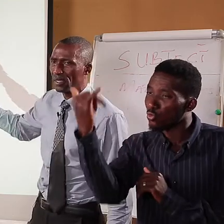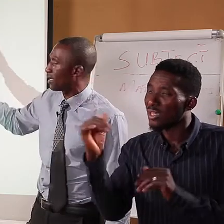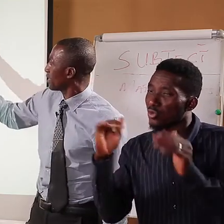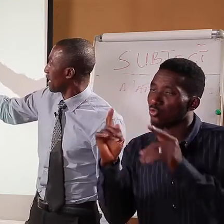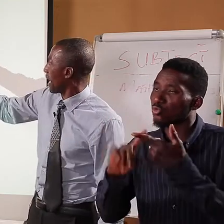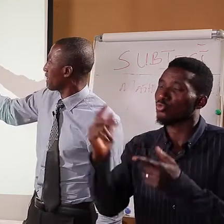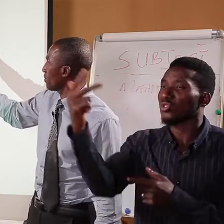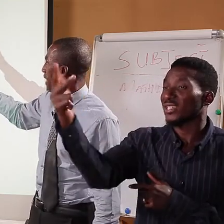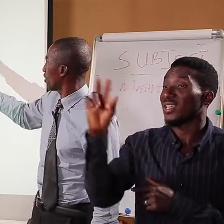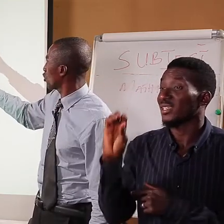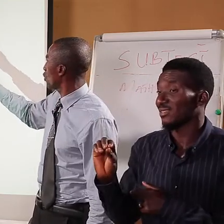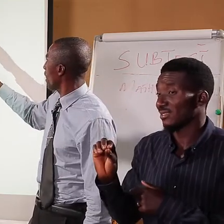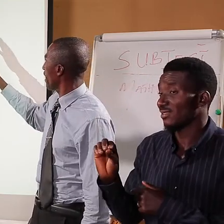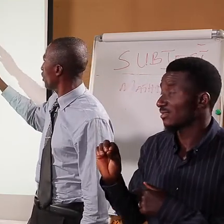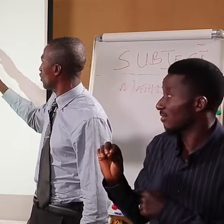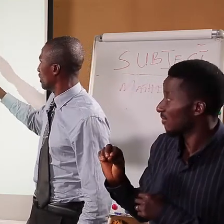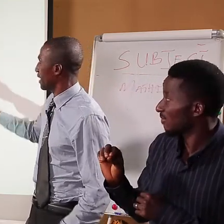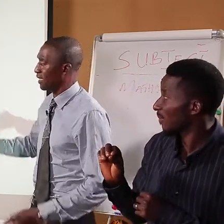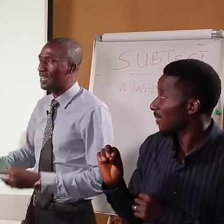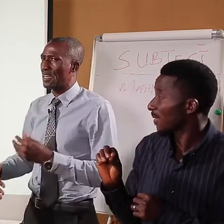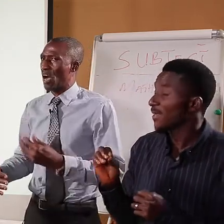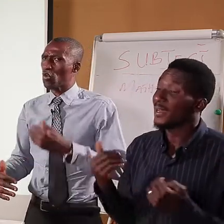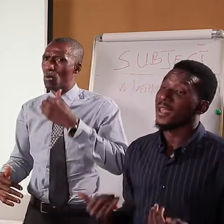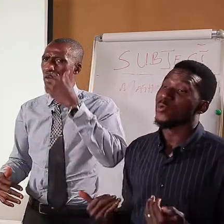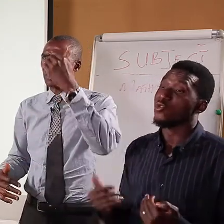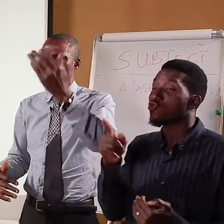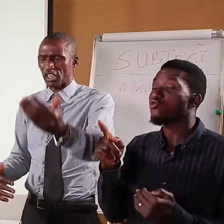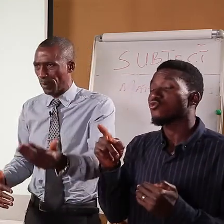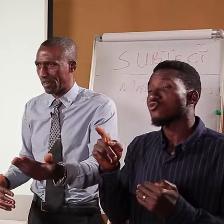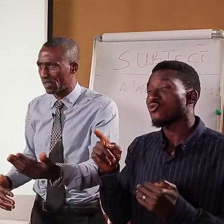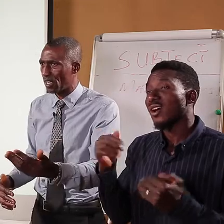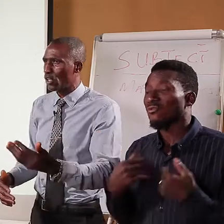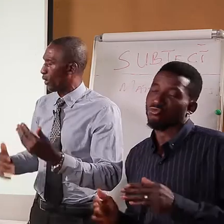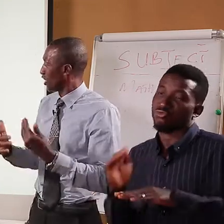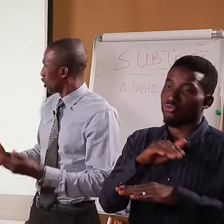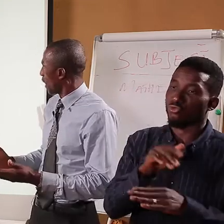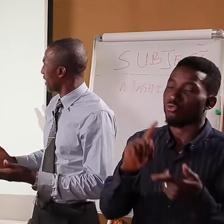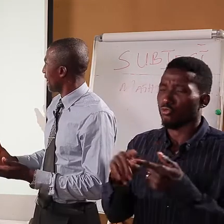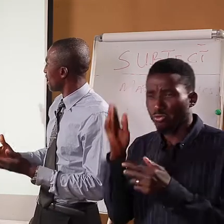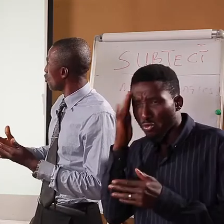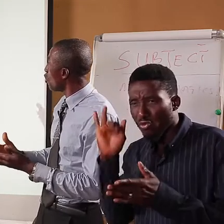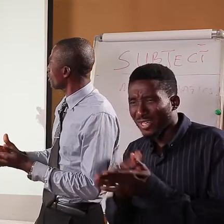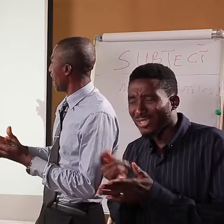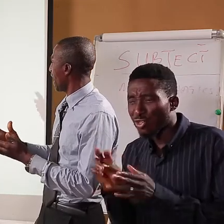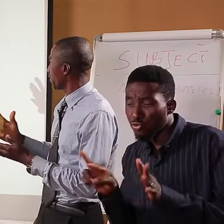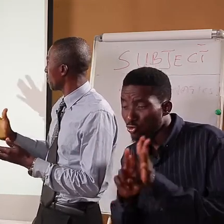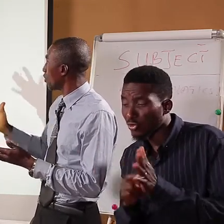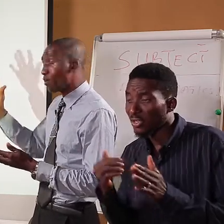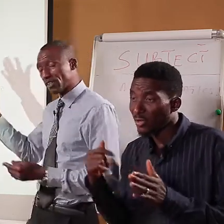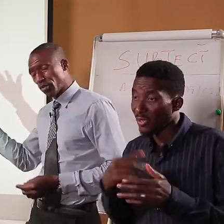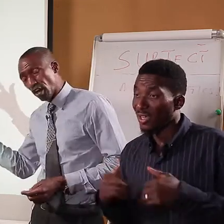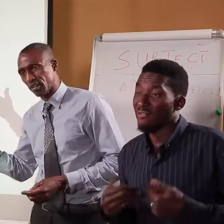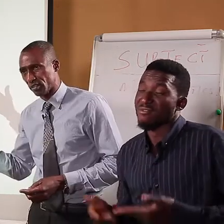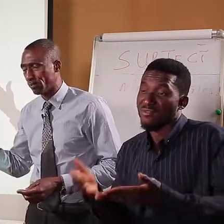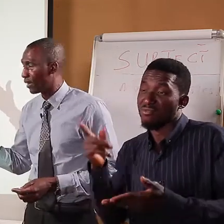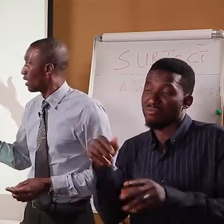30. 3x minus 2y equals to 30. Now you must retrospect to ensure that the rules I have given you